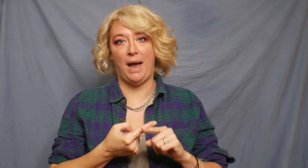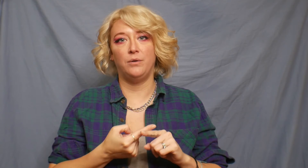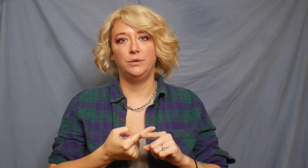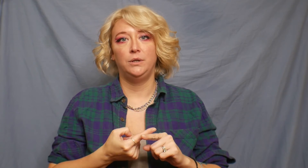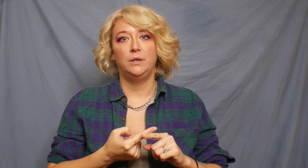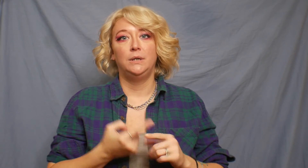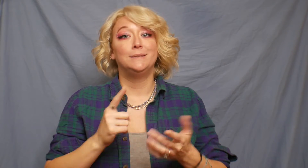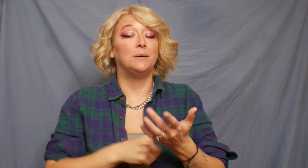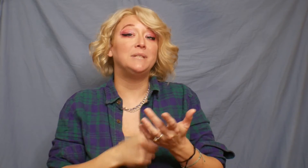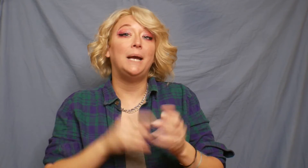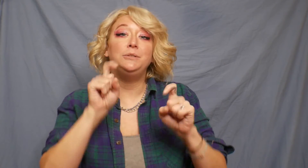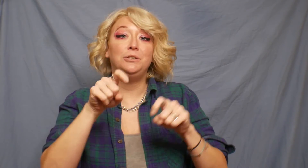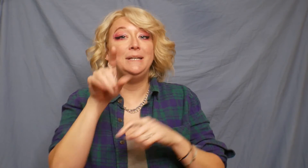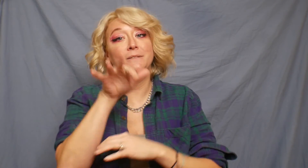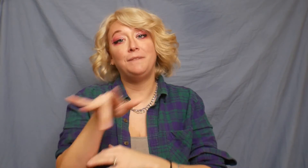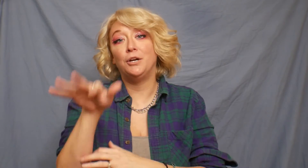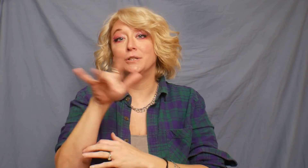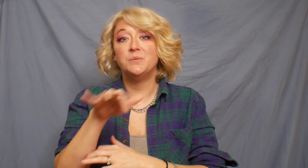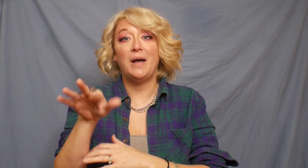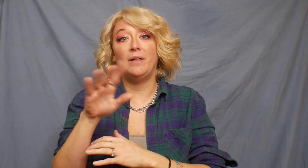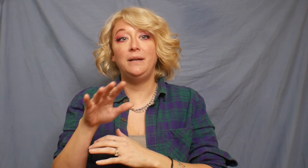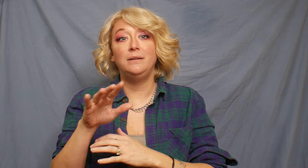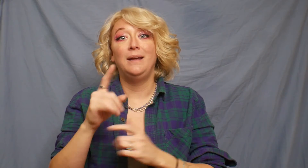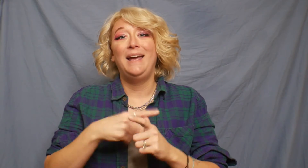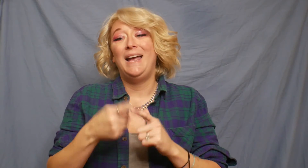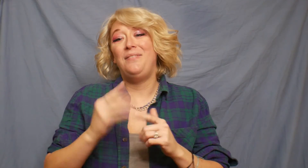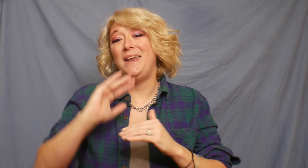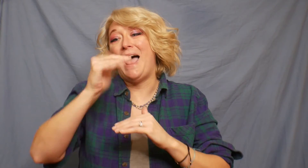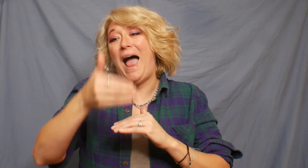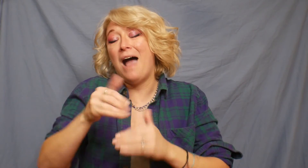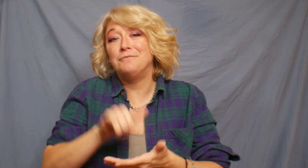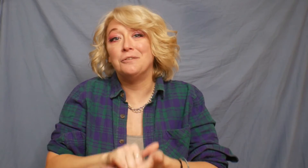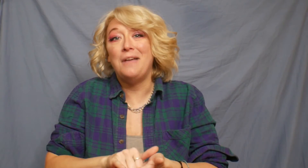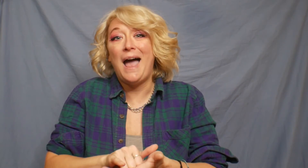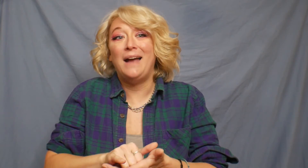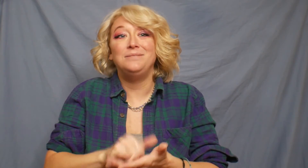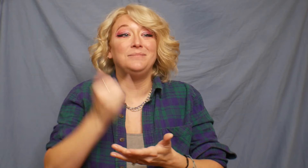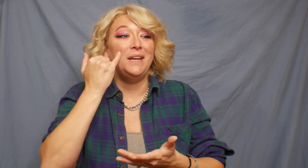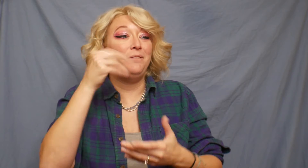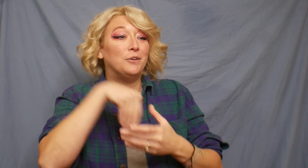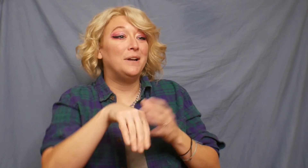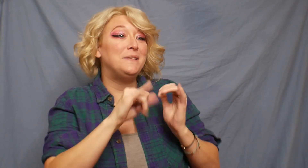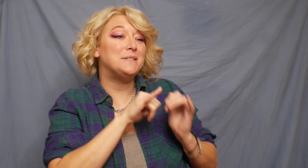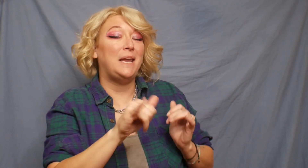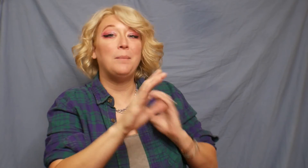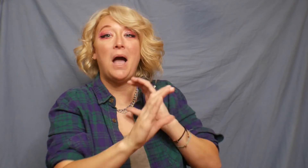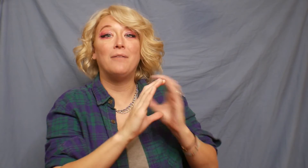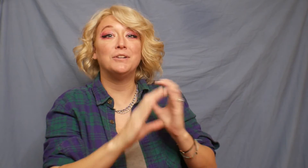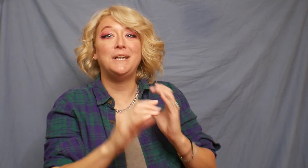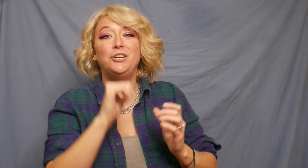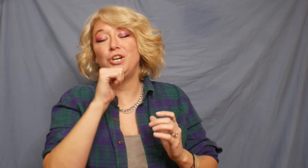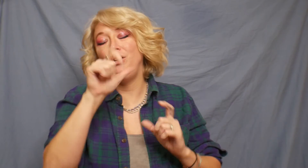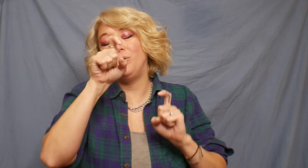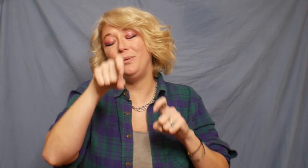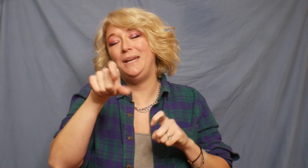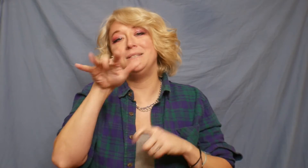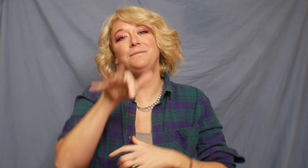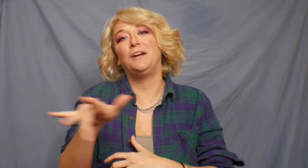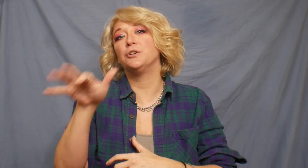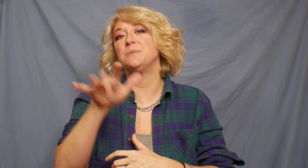about. Sometimes you need to finger spell it, and then after that, if you're in the same conversation, you don't need to finger spell